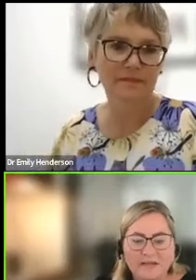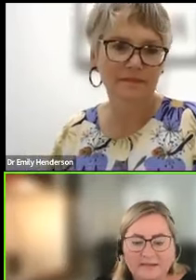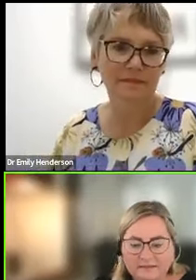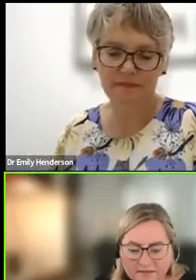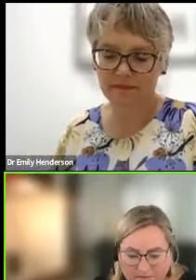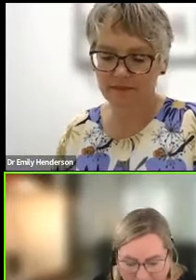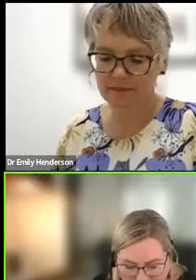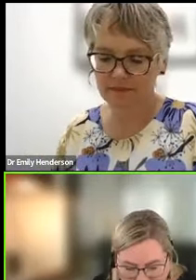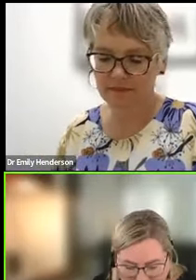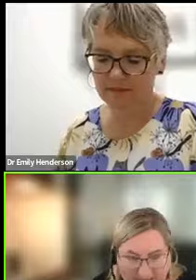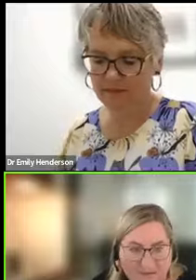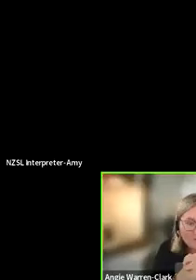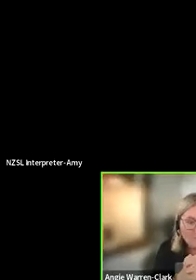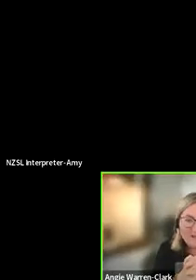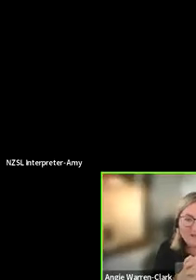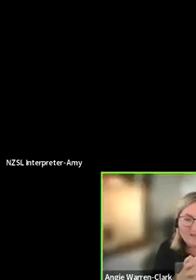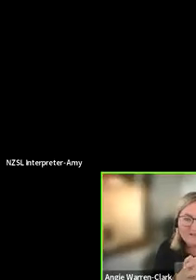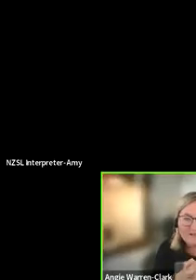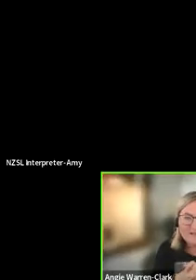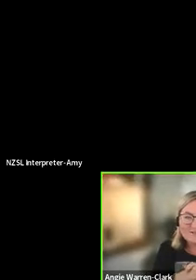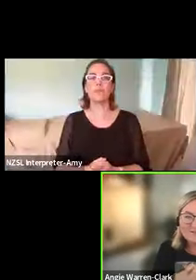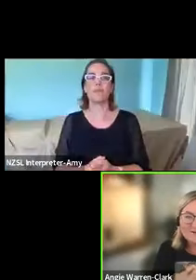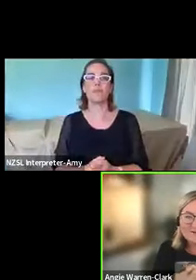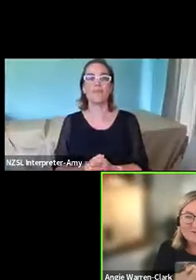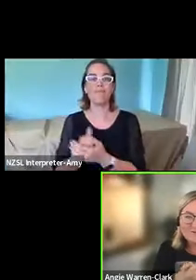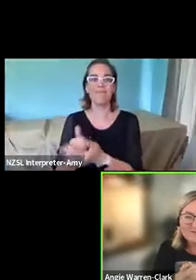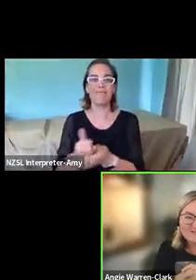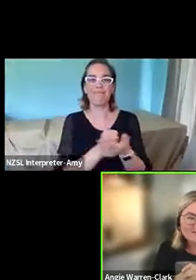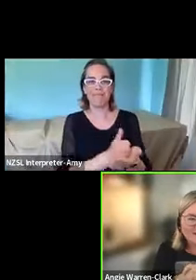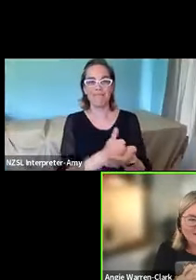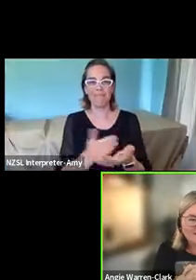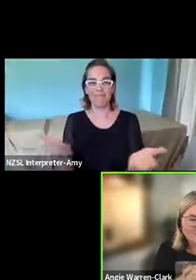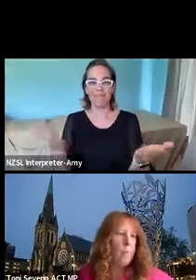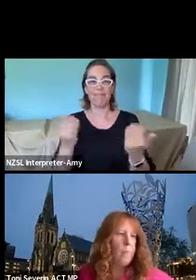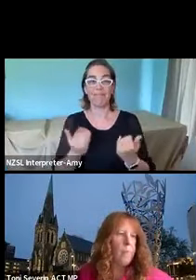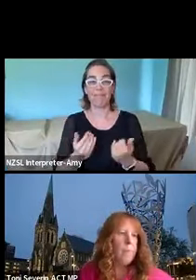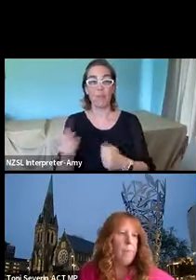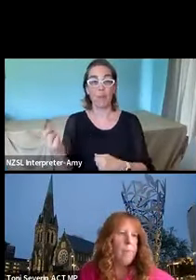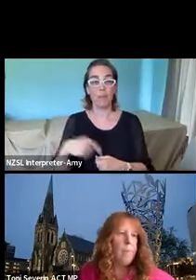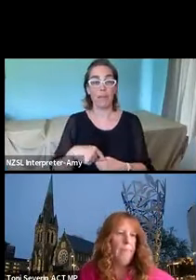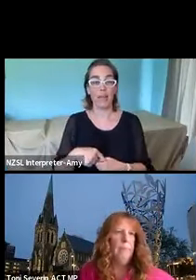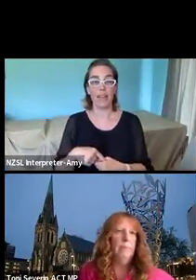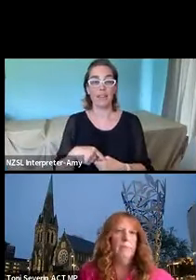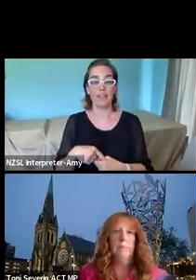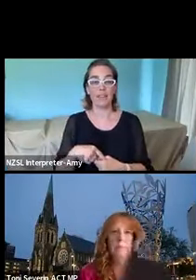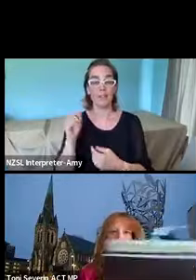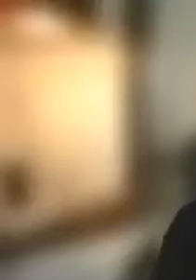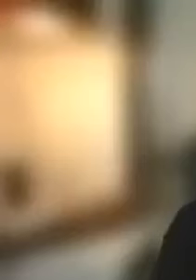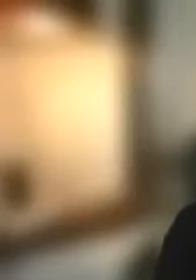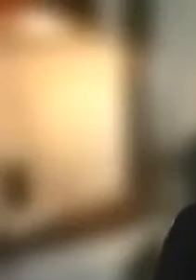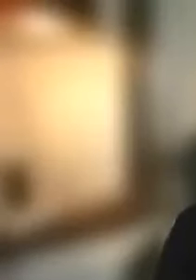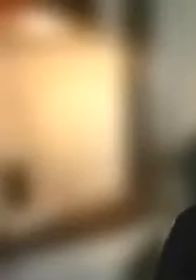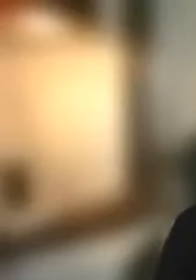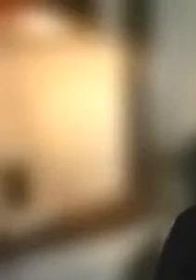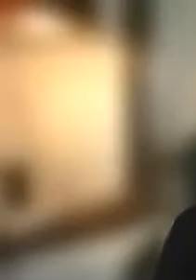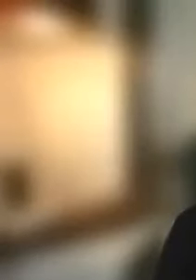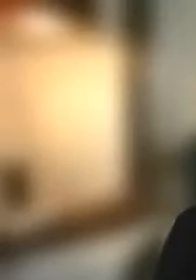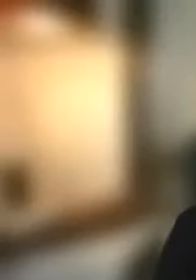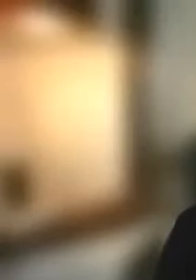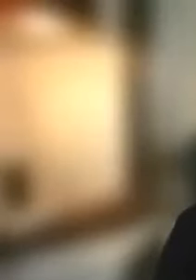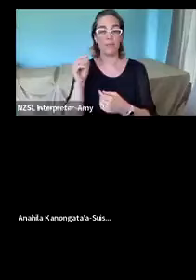Tēnā koutou. We're back in the Social Services Select Committee, and we